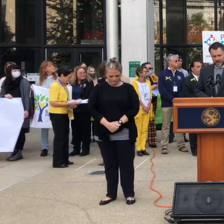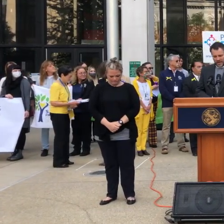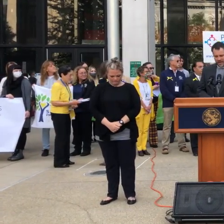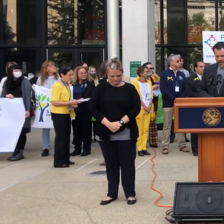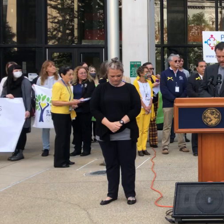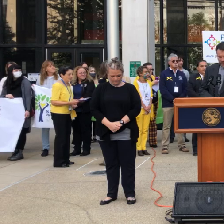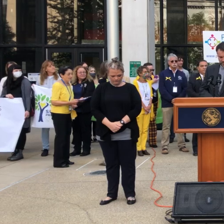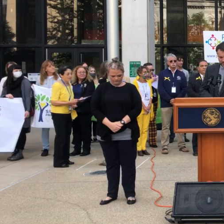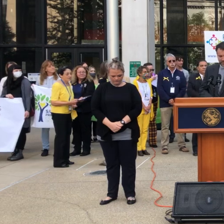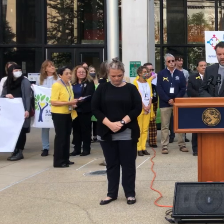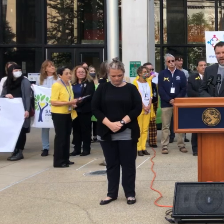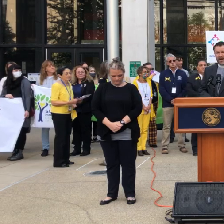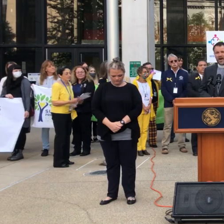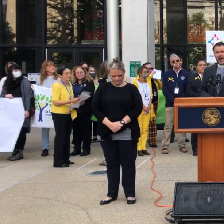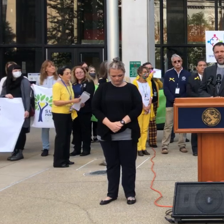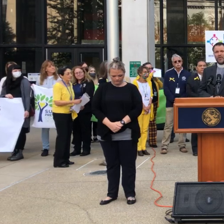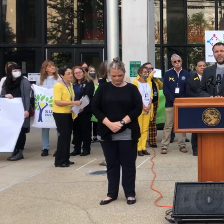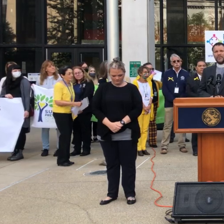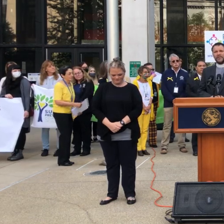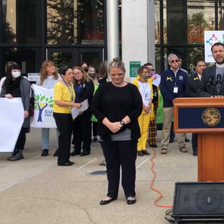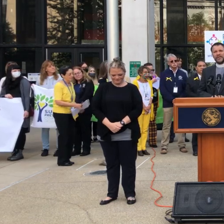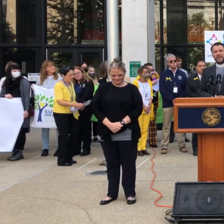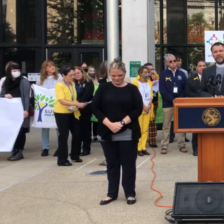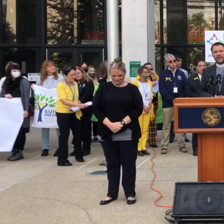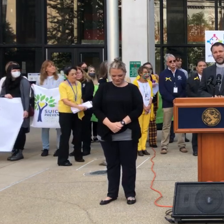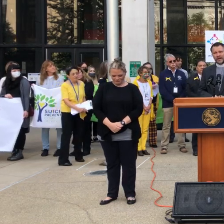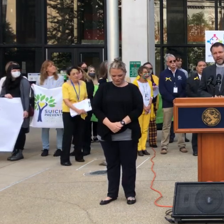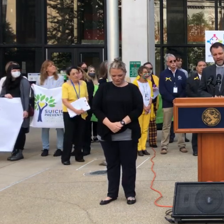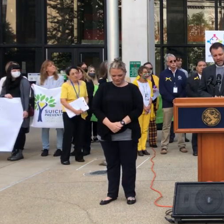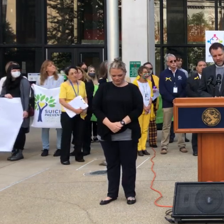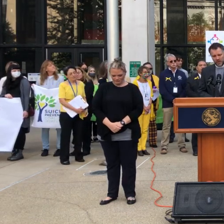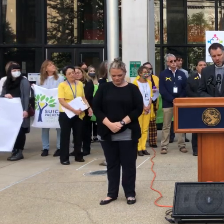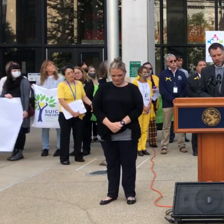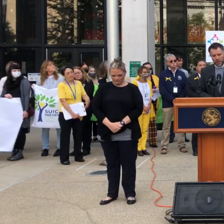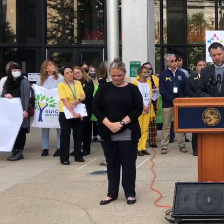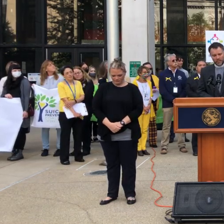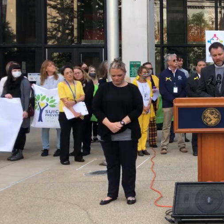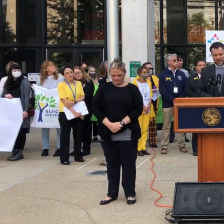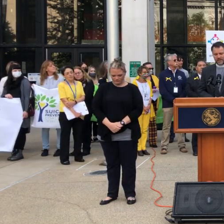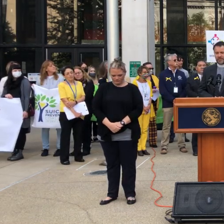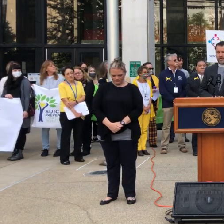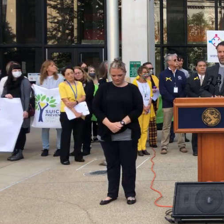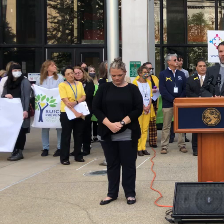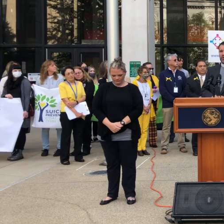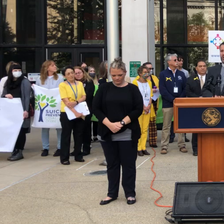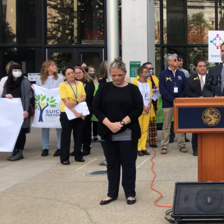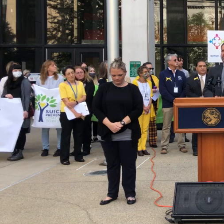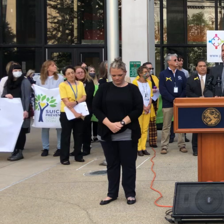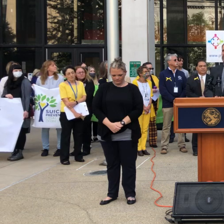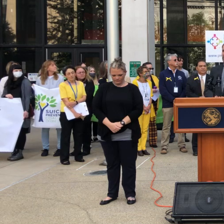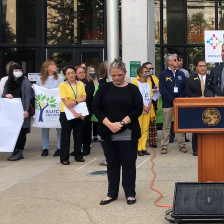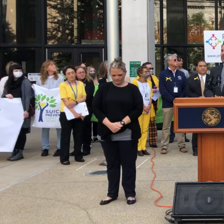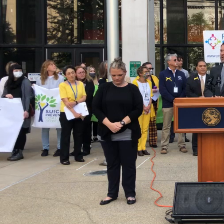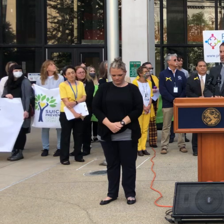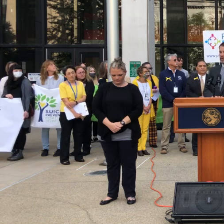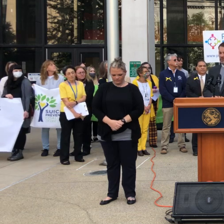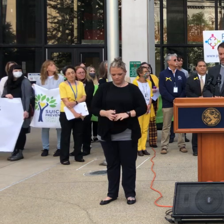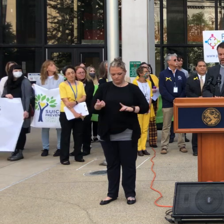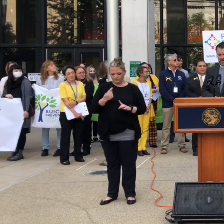When I am down and oh my soul